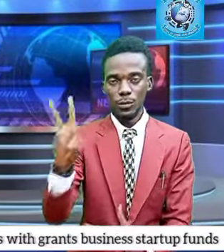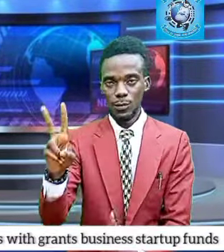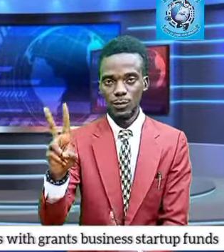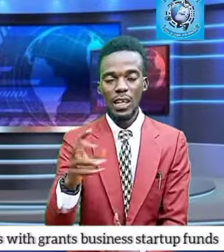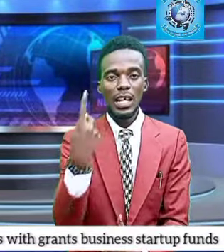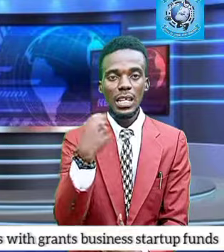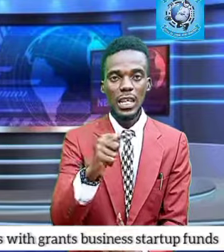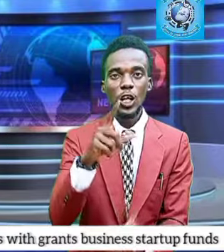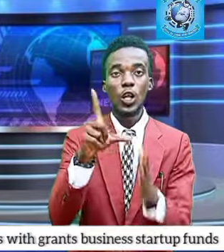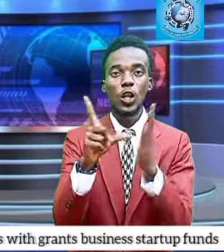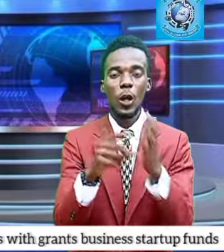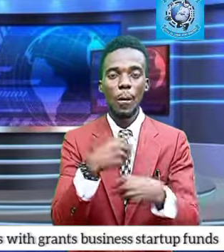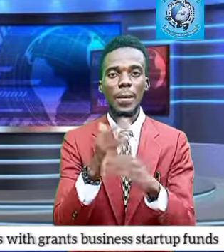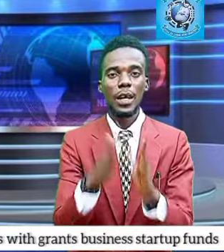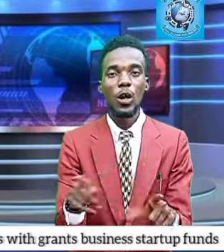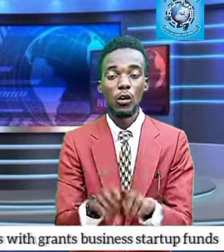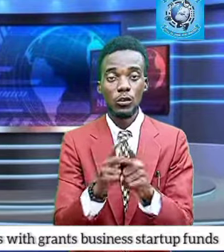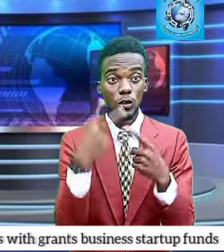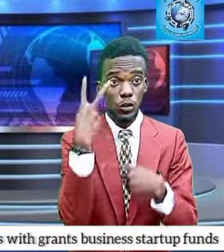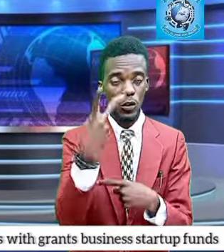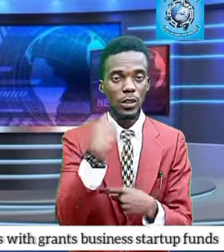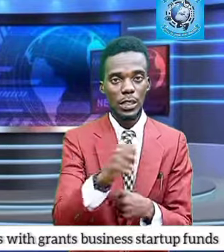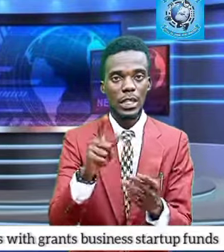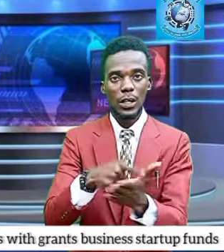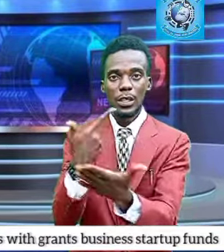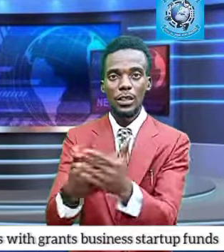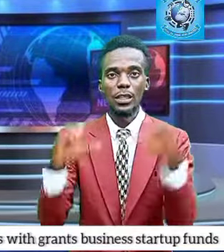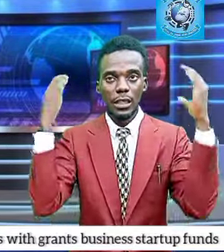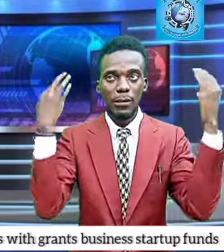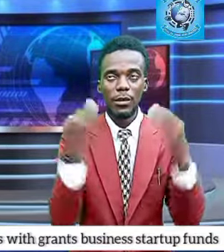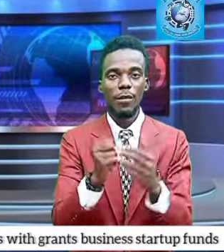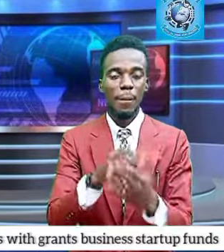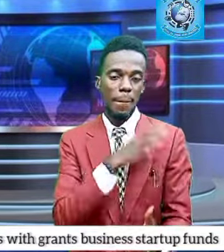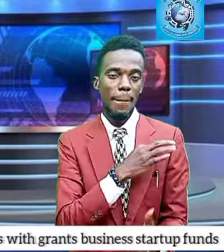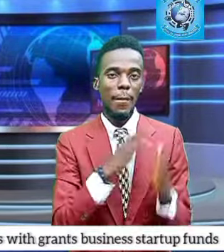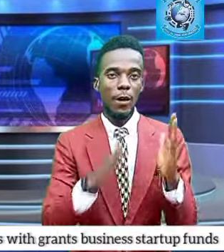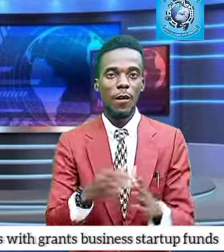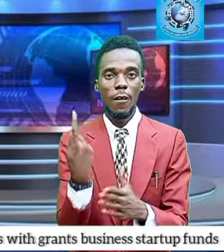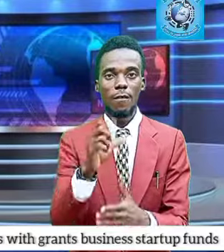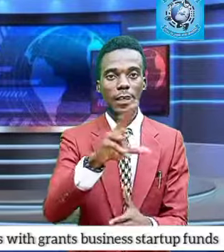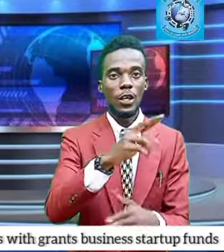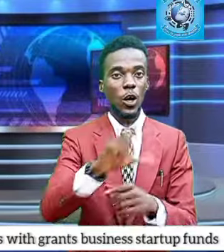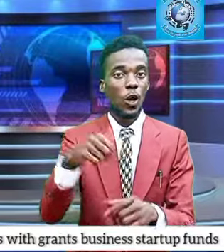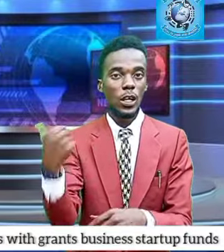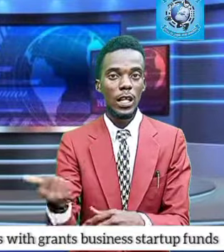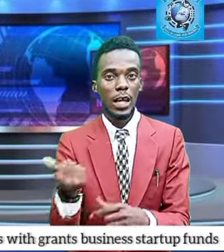Oluyole lawmaker also witnessed the graduation ceremony of beneficiaries of 3 other entrepreneurship